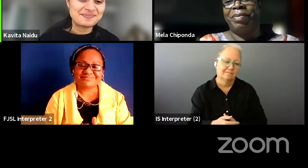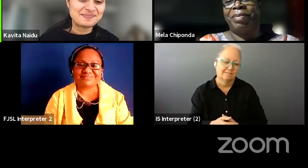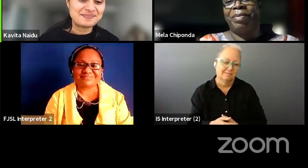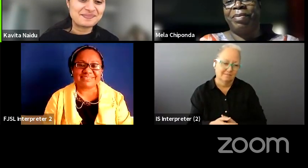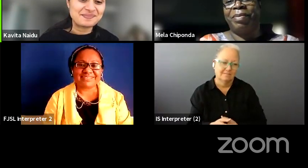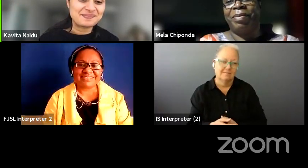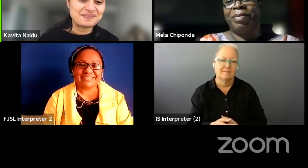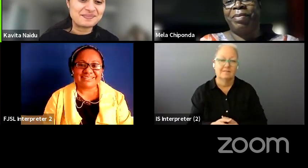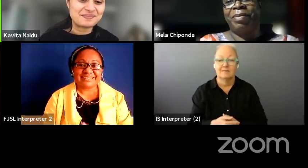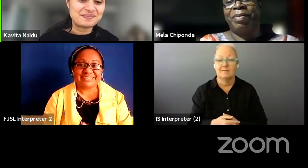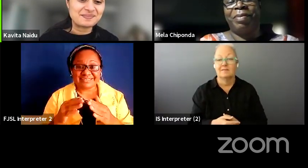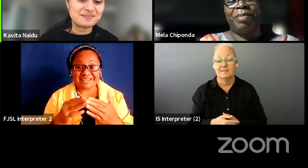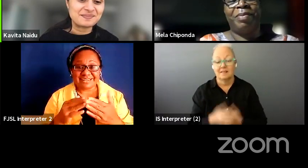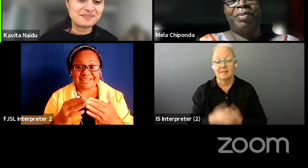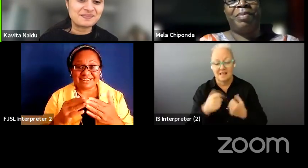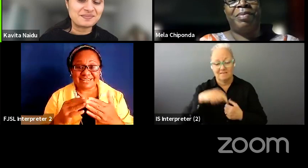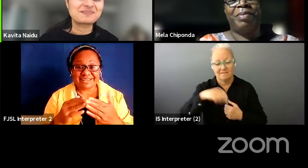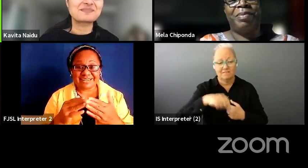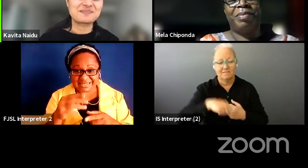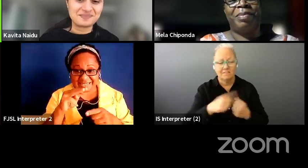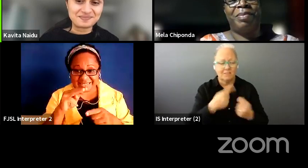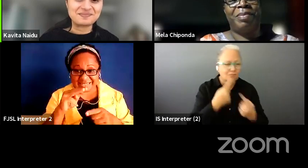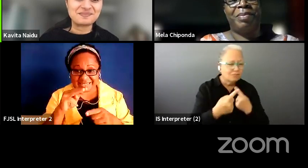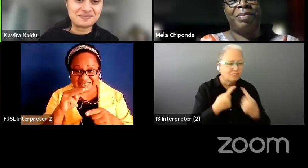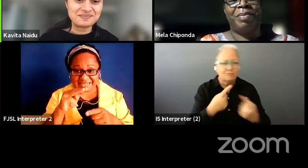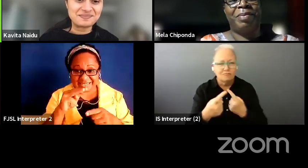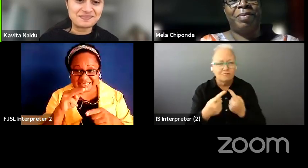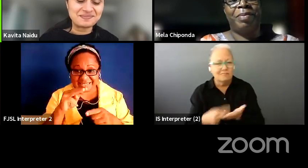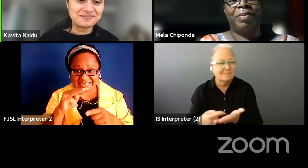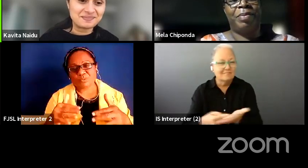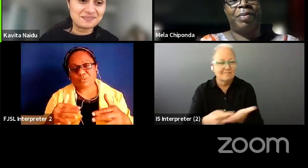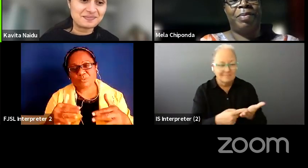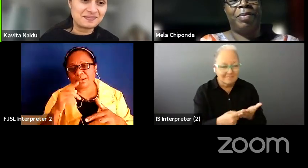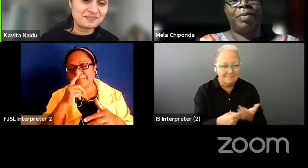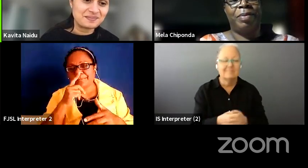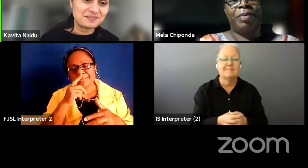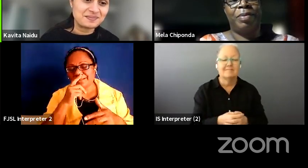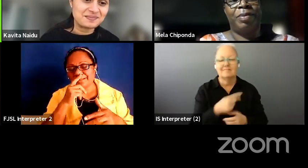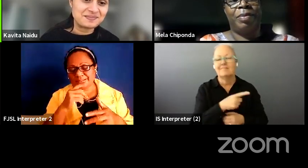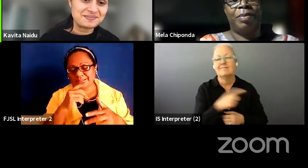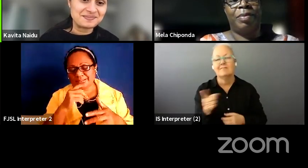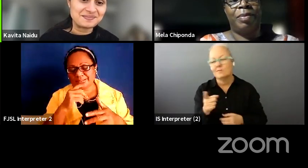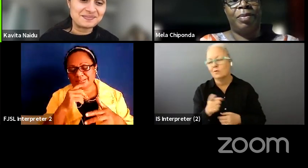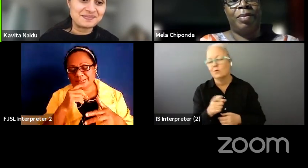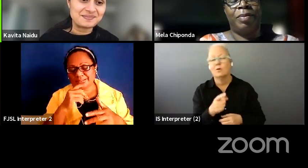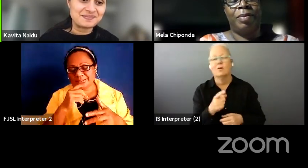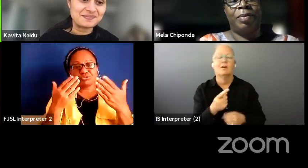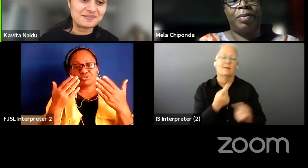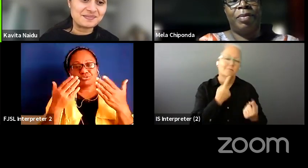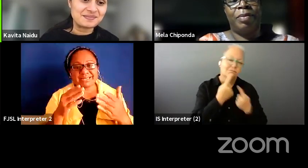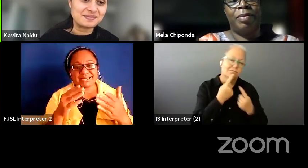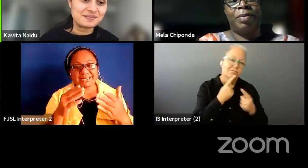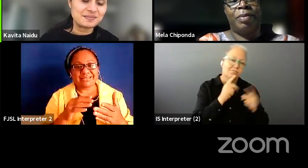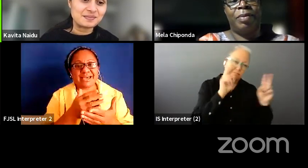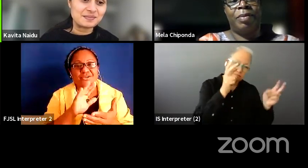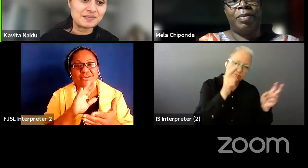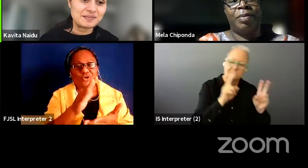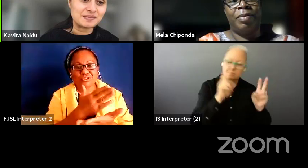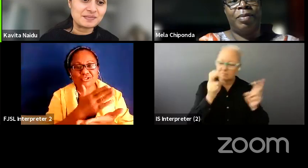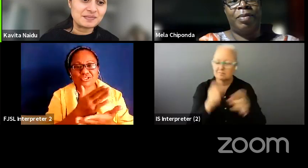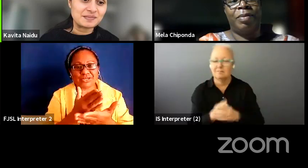seen in the chat, I think people really appreciate how you raise the issues as well as provided, as someone said, some